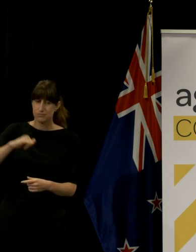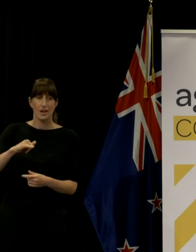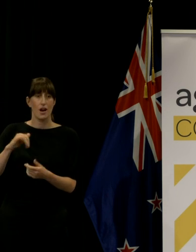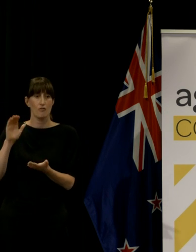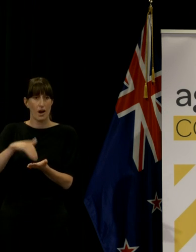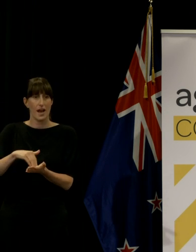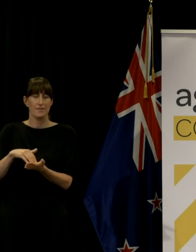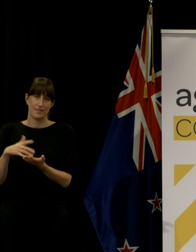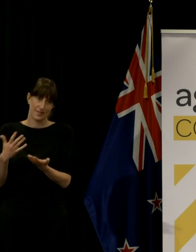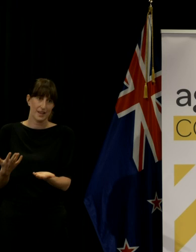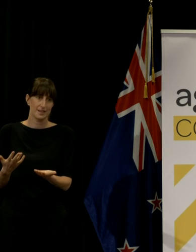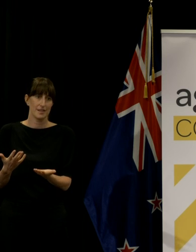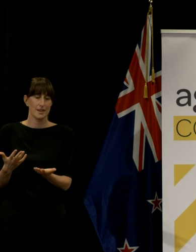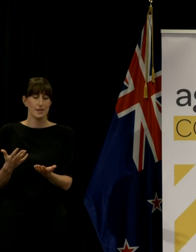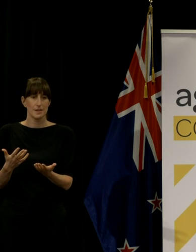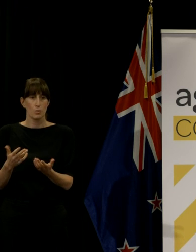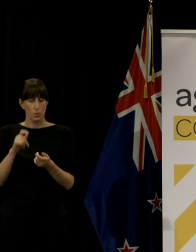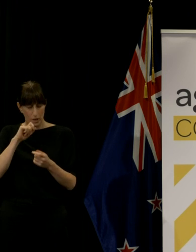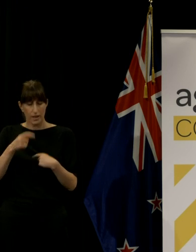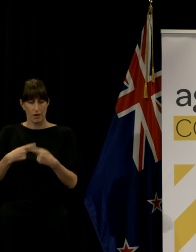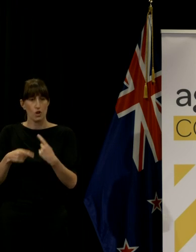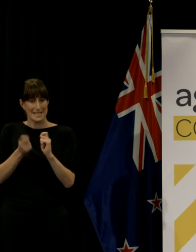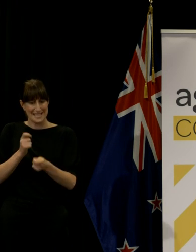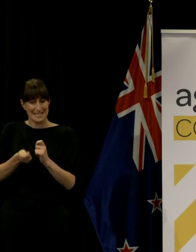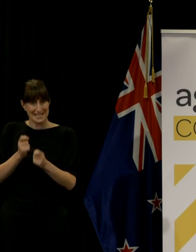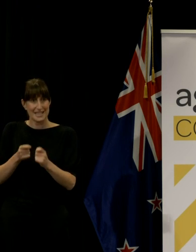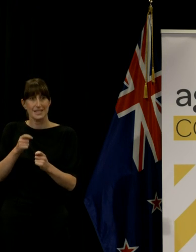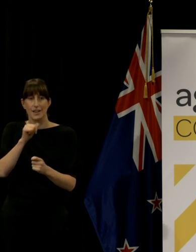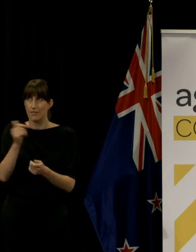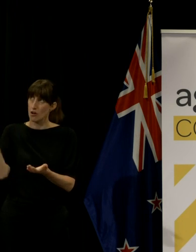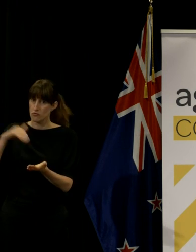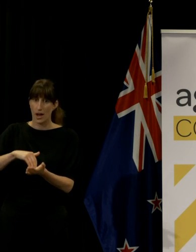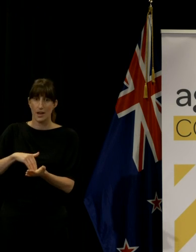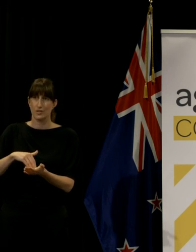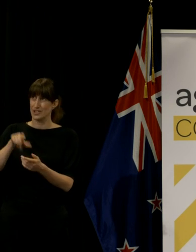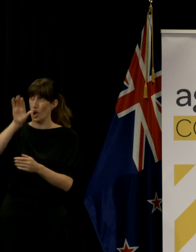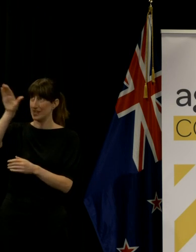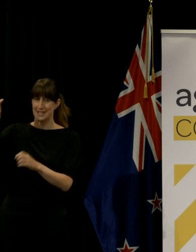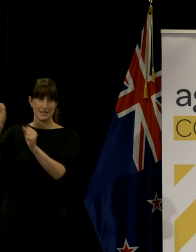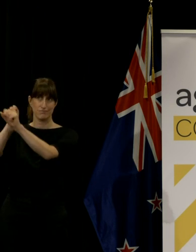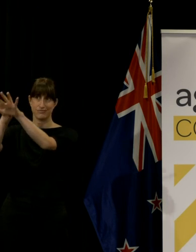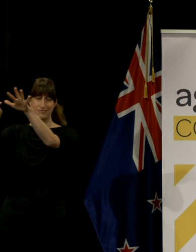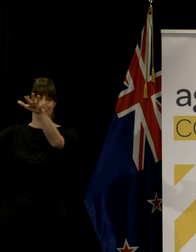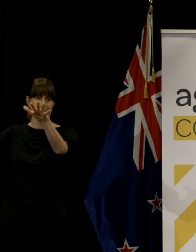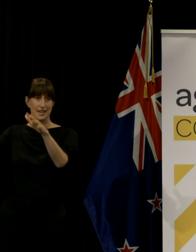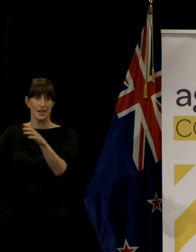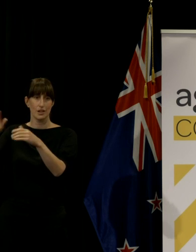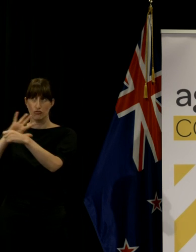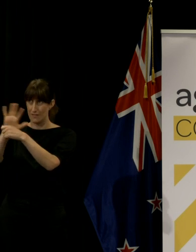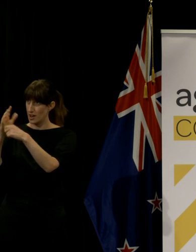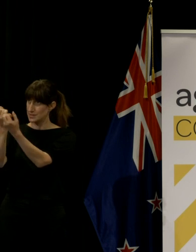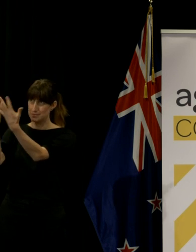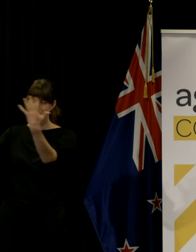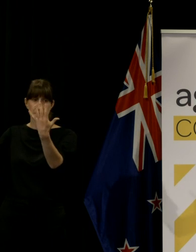in a number of countries around the world, we will expect to see that the infections that people have brought back from overseas will continue